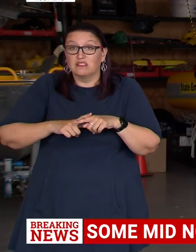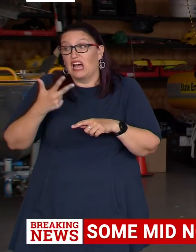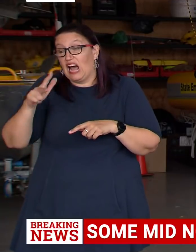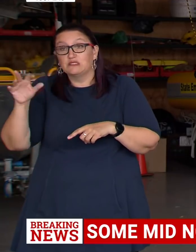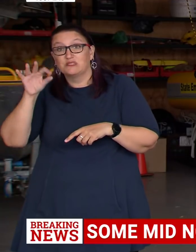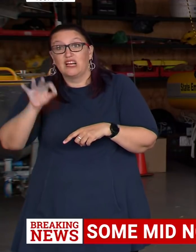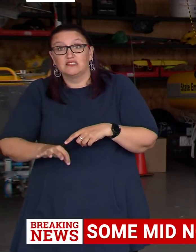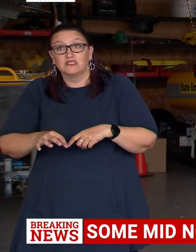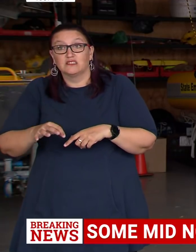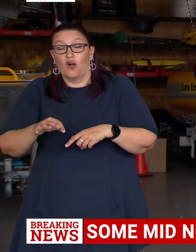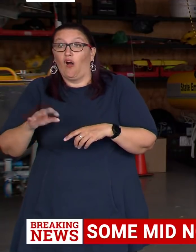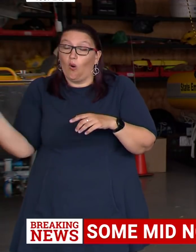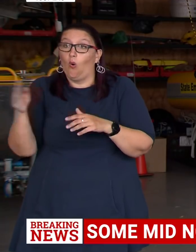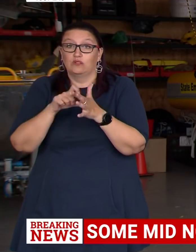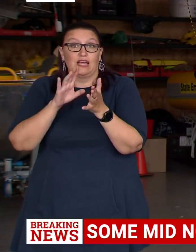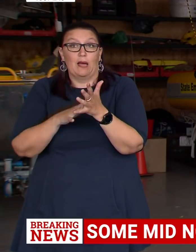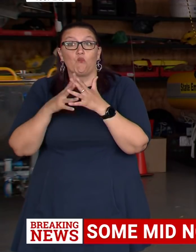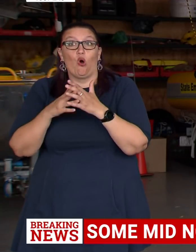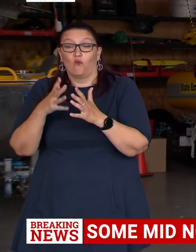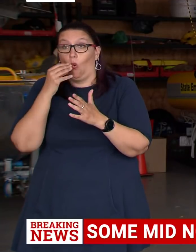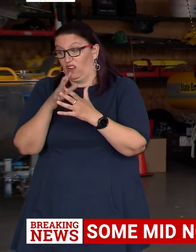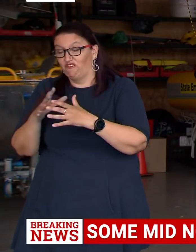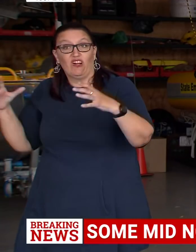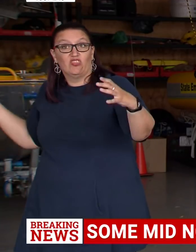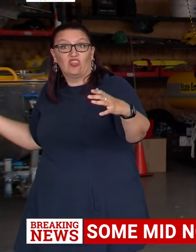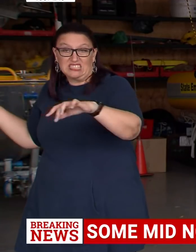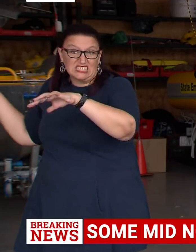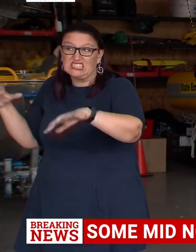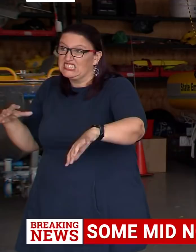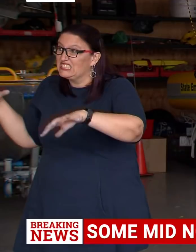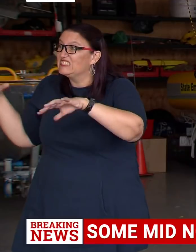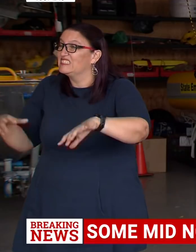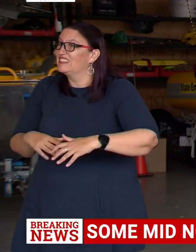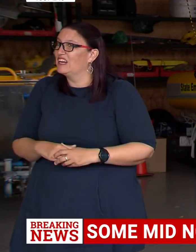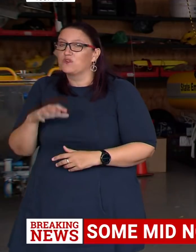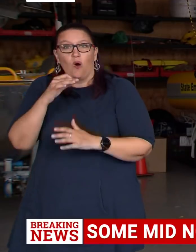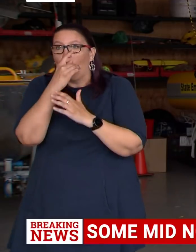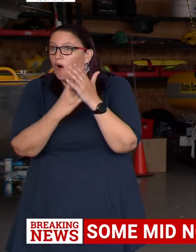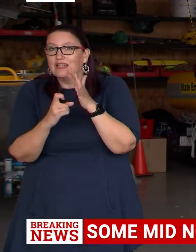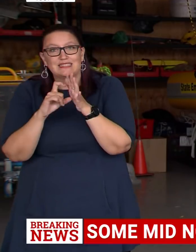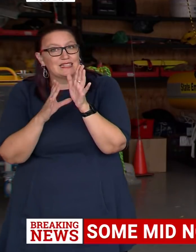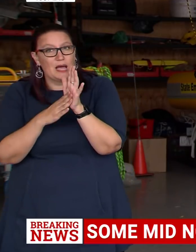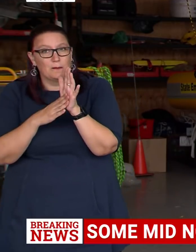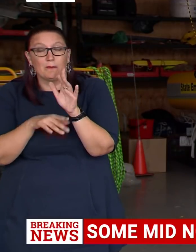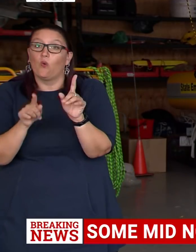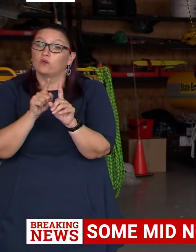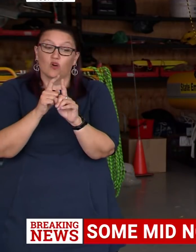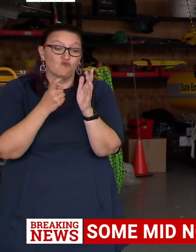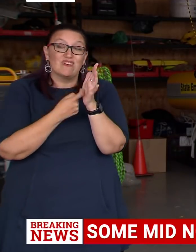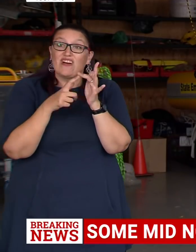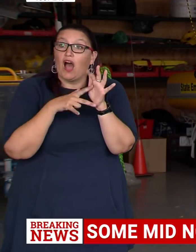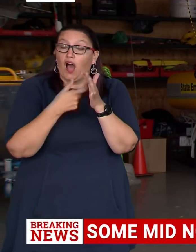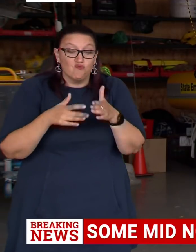is a 1.5 century event. And it's not just, you have to look beyond just the dam, it's all the rivers that are overflowing, it's the